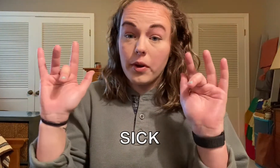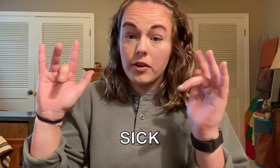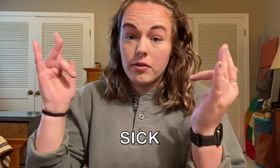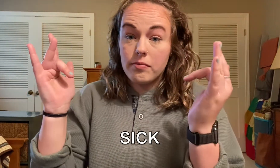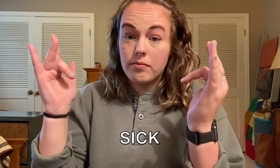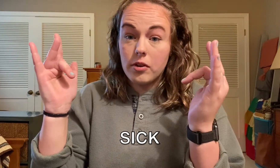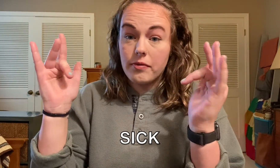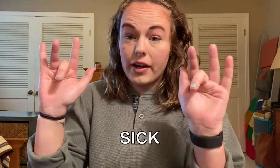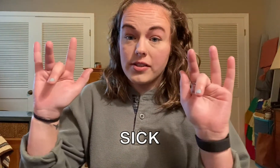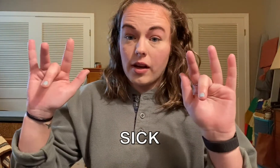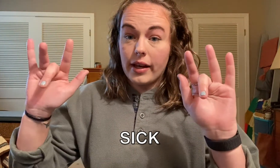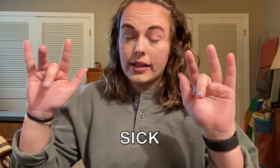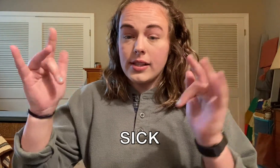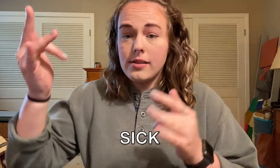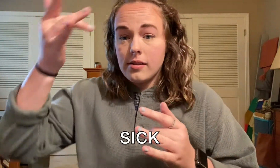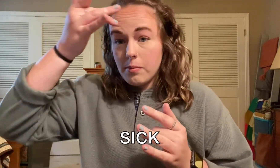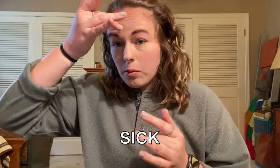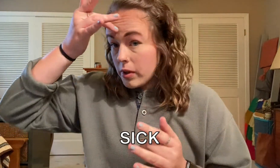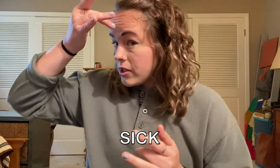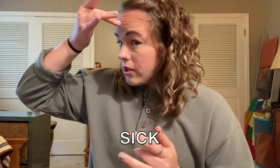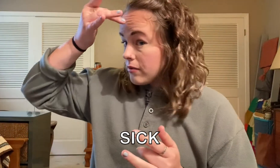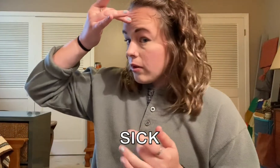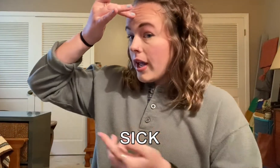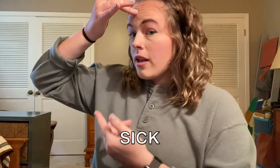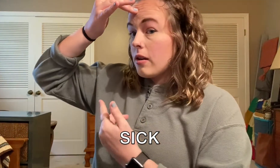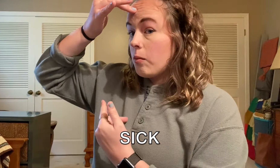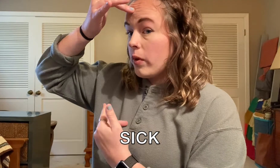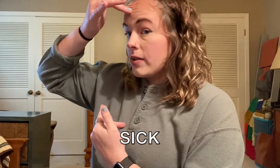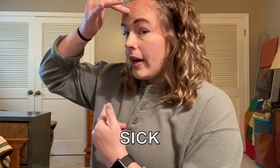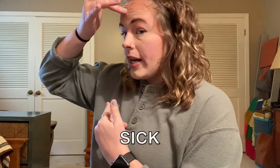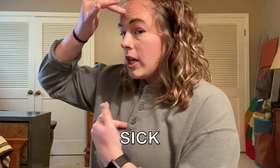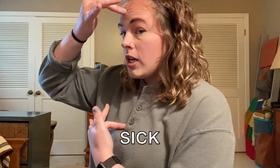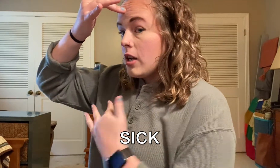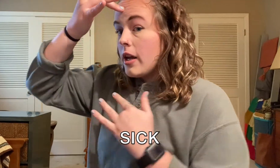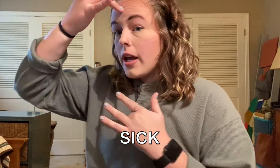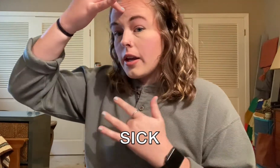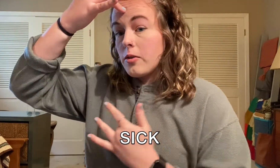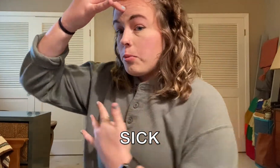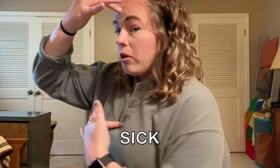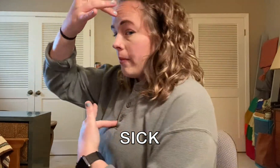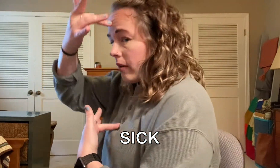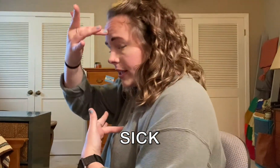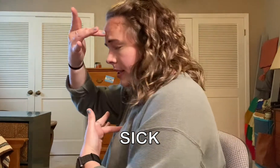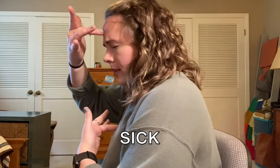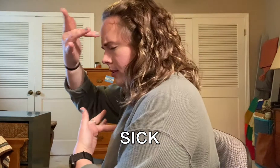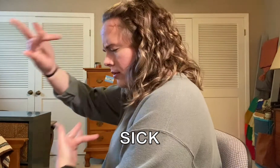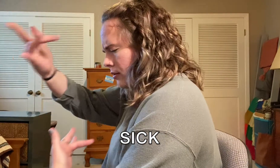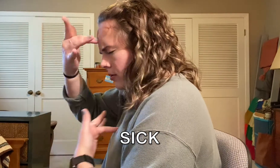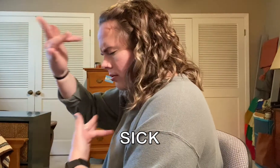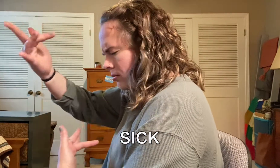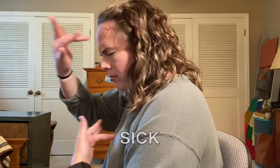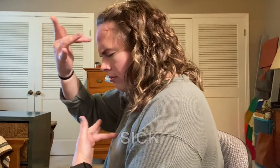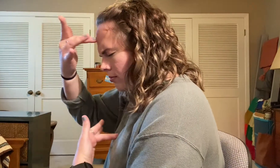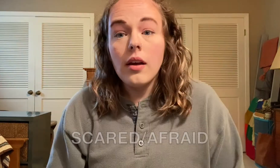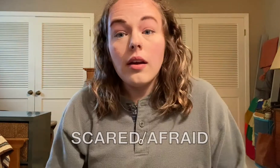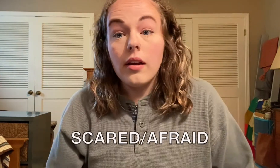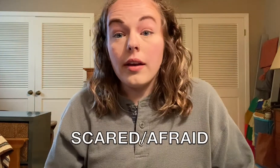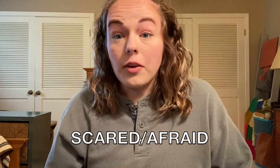your fingers out like this, put one to your forehead and one right here, and you pull them out like this. Oof. If you're